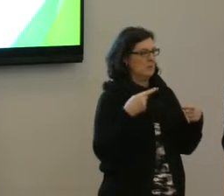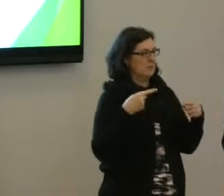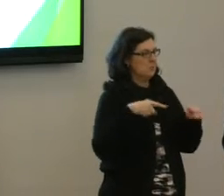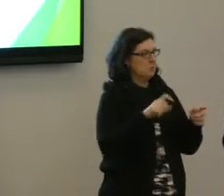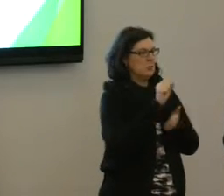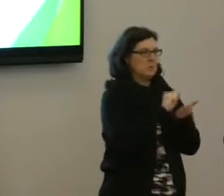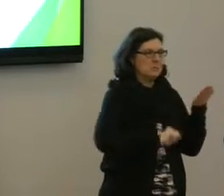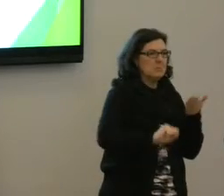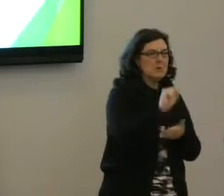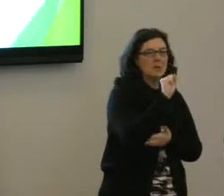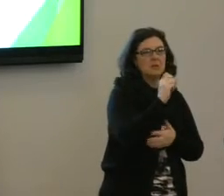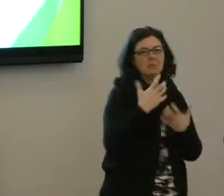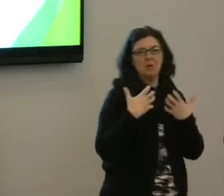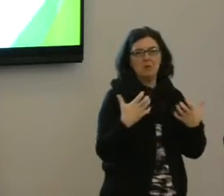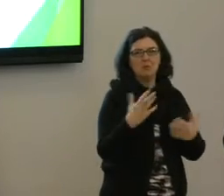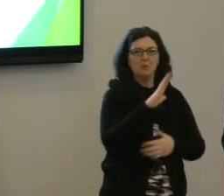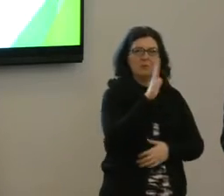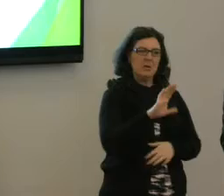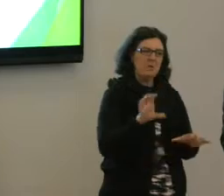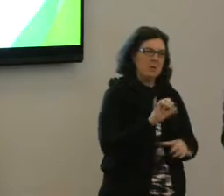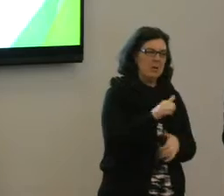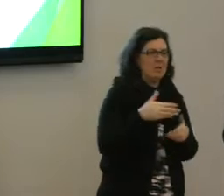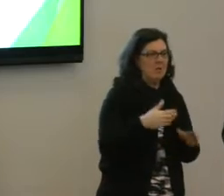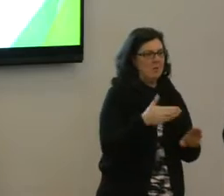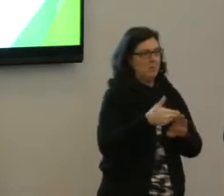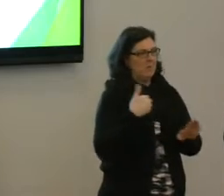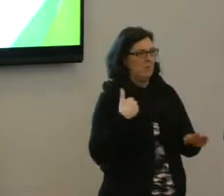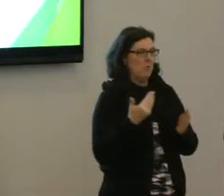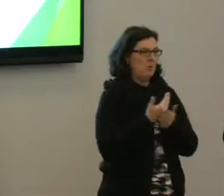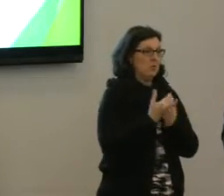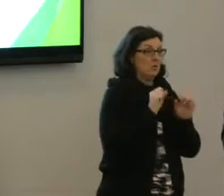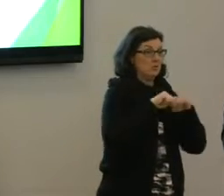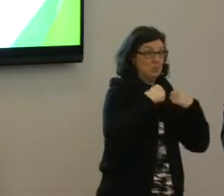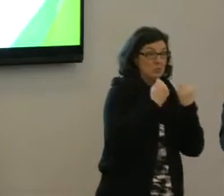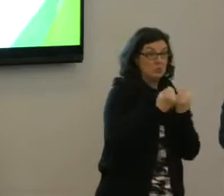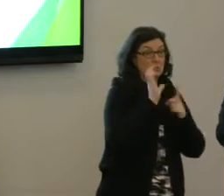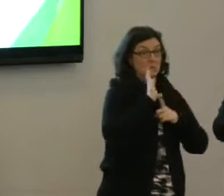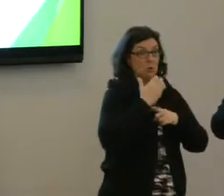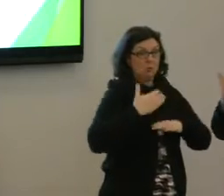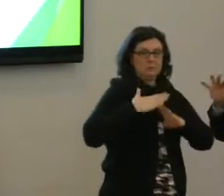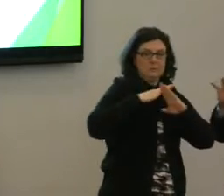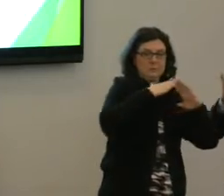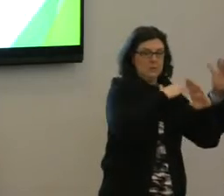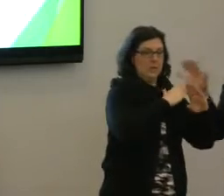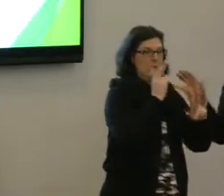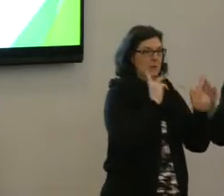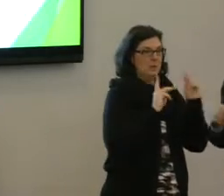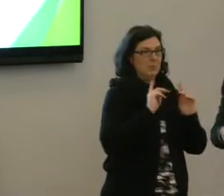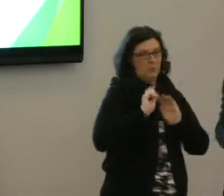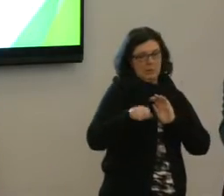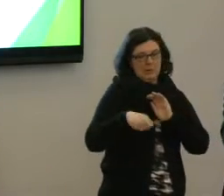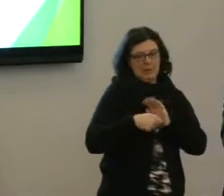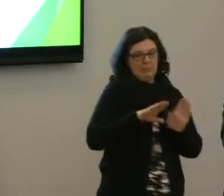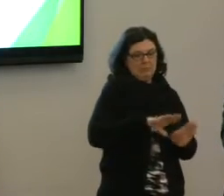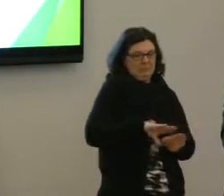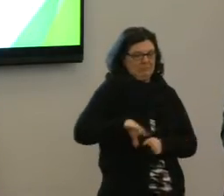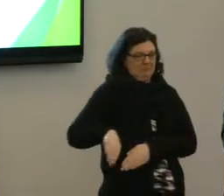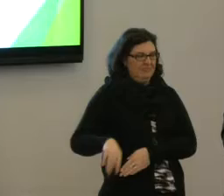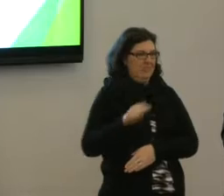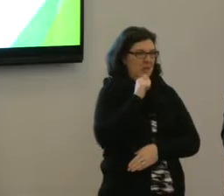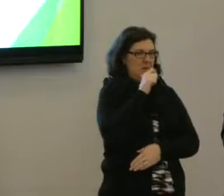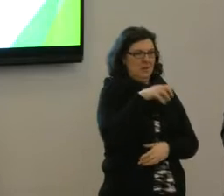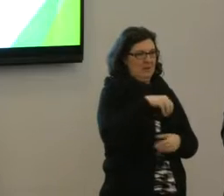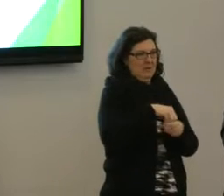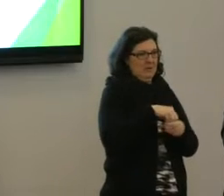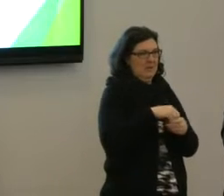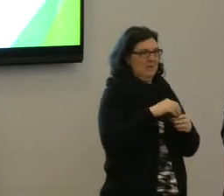Congregations will say, oh, we never did this way before. Social and cultural barriers where people were hidden a long time and